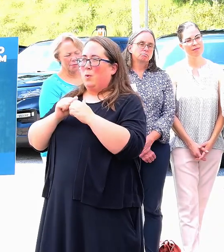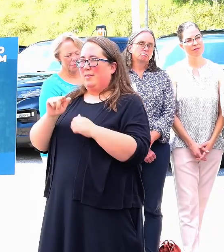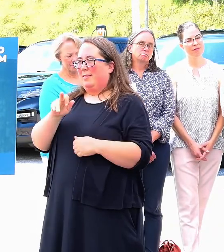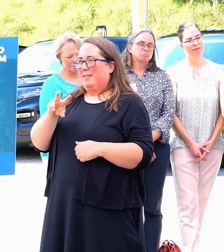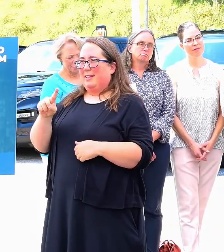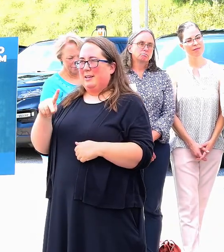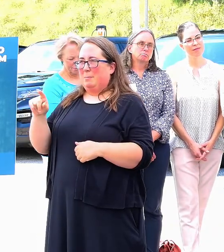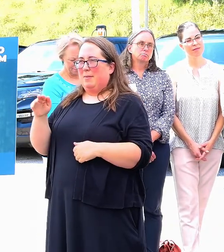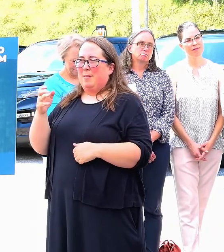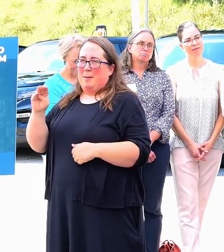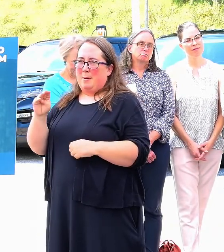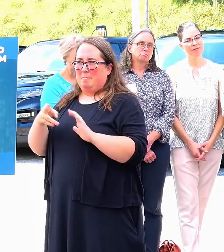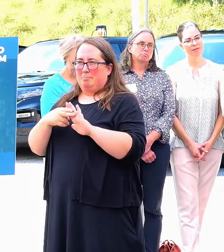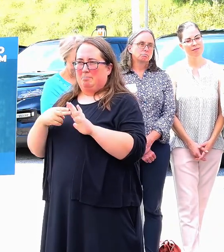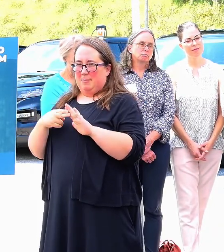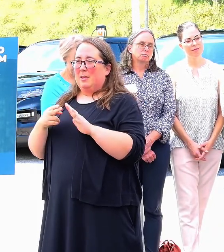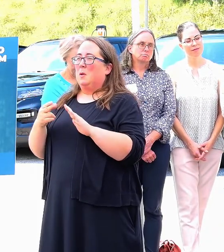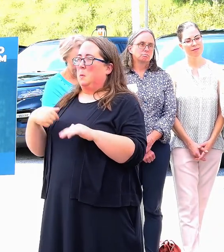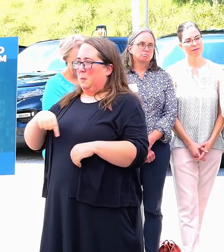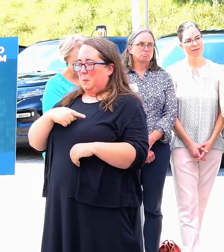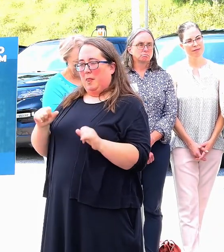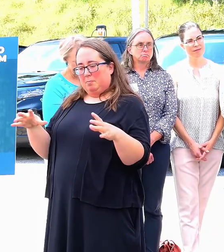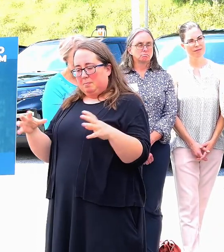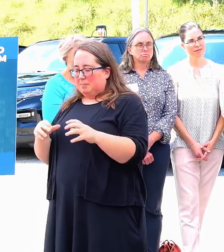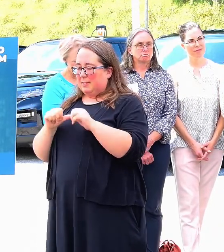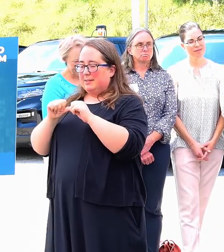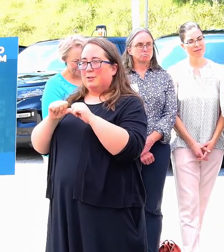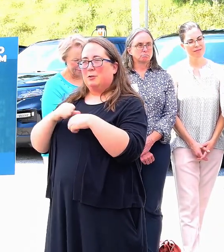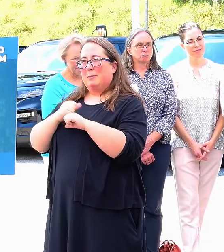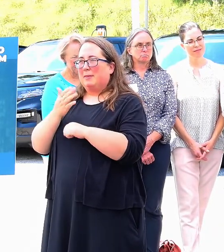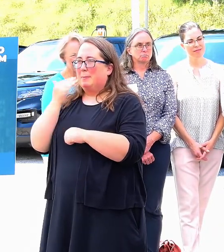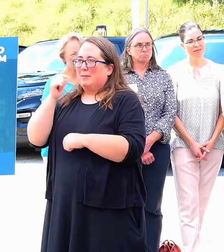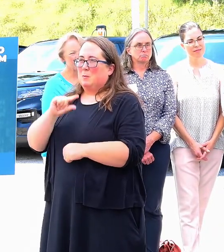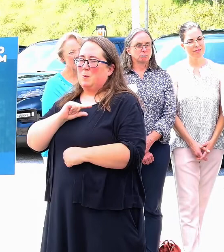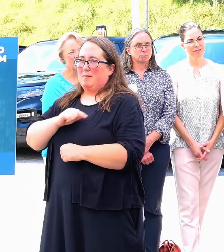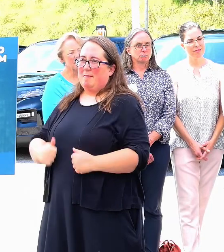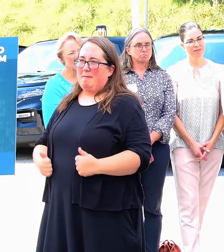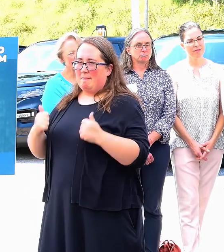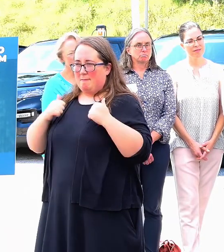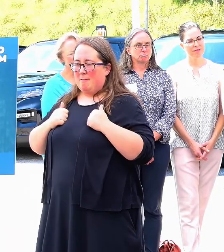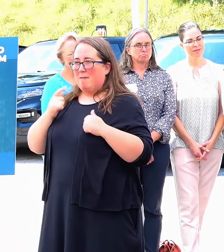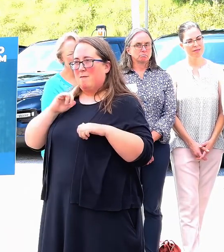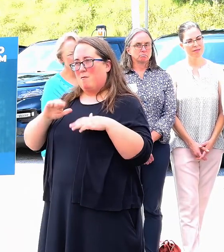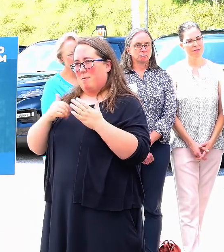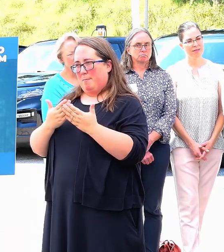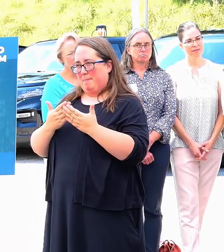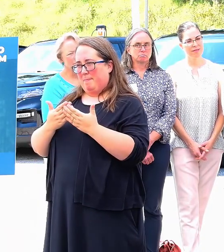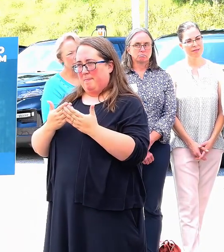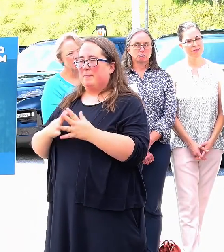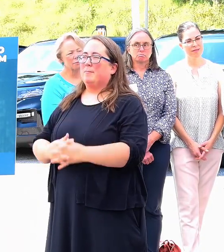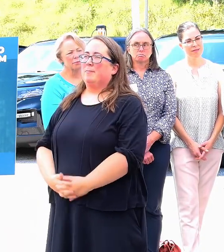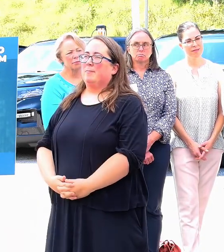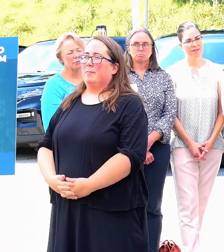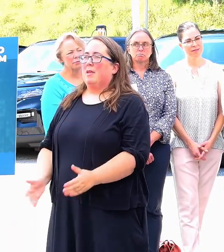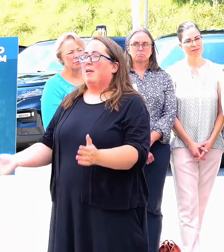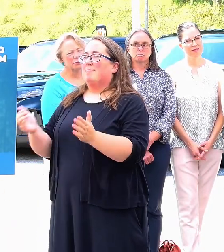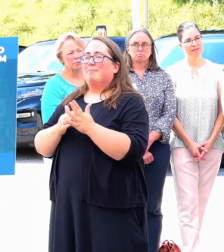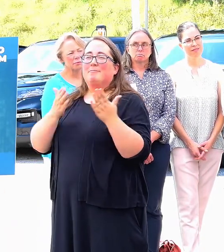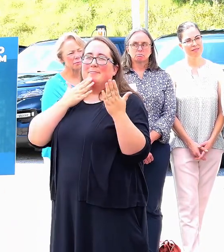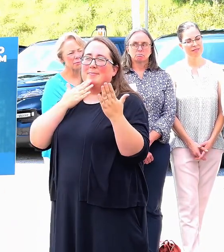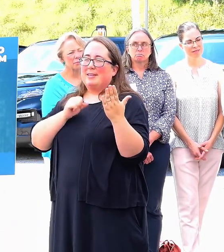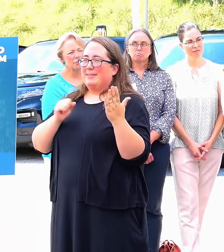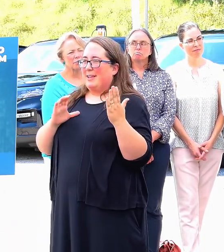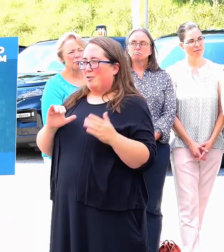Platinum status and together, we will continue to create the very best quality of life for all. Again, I want to thank